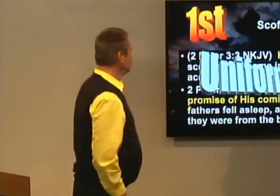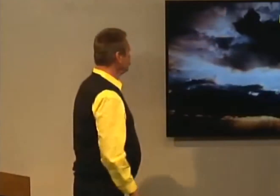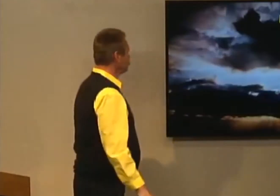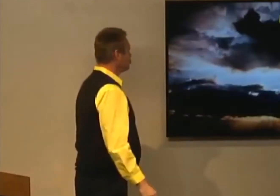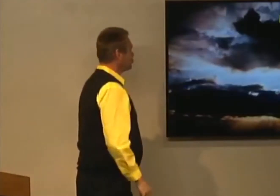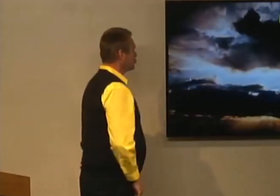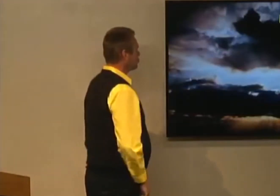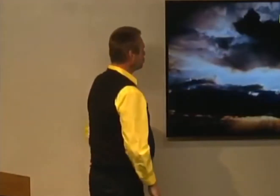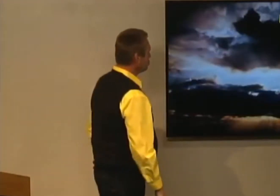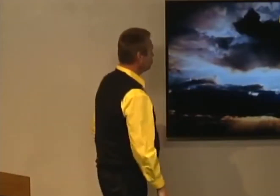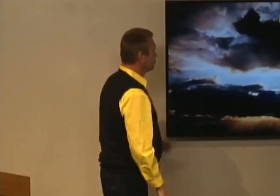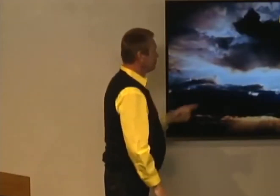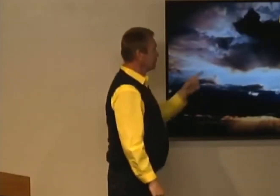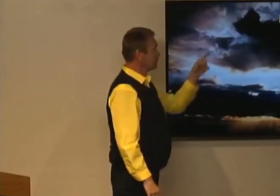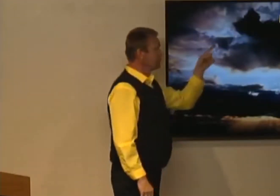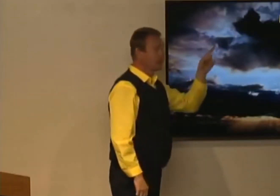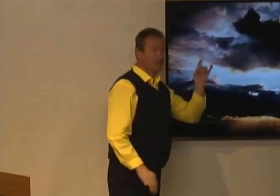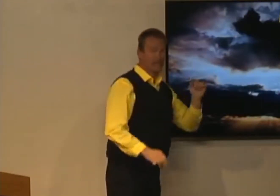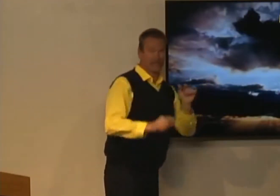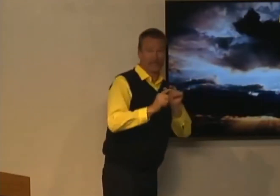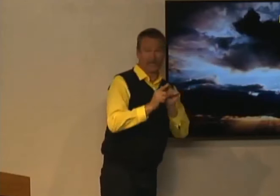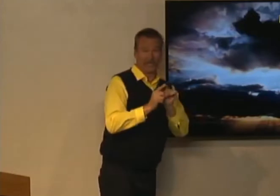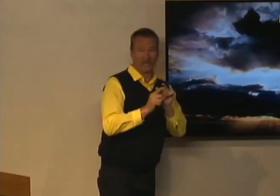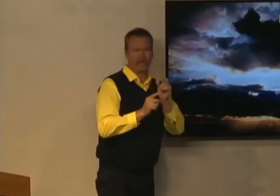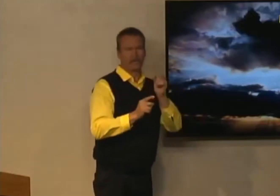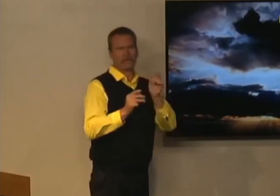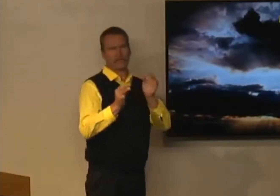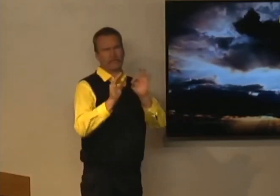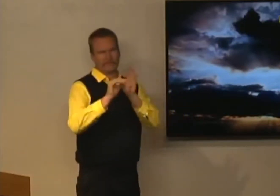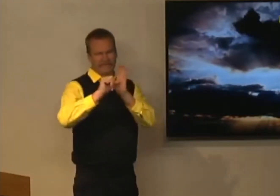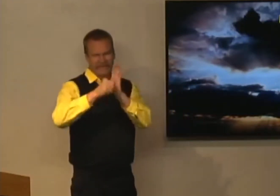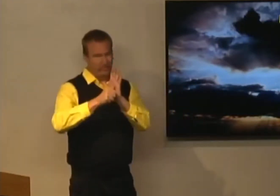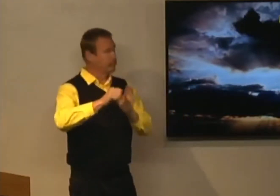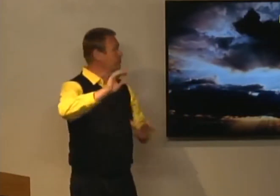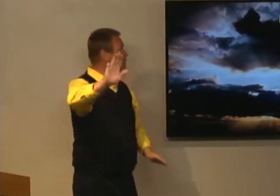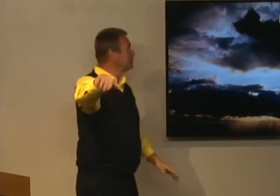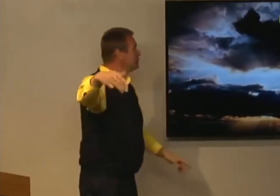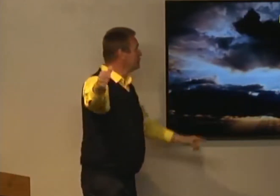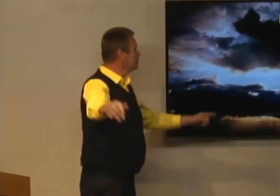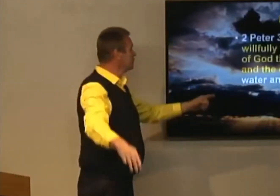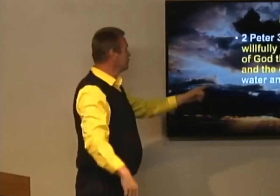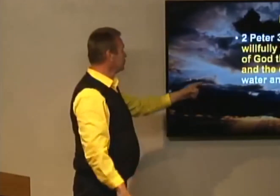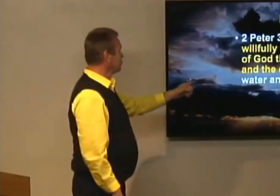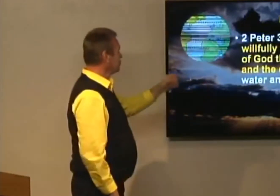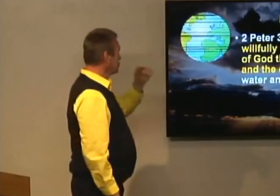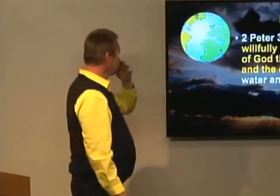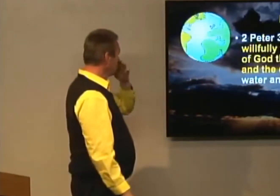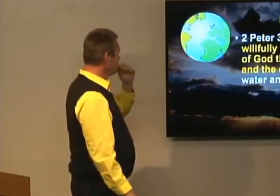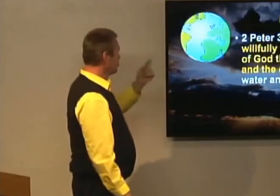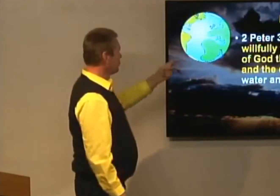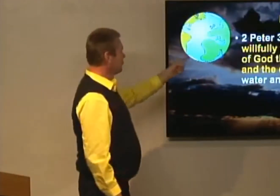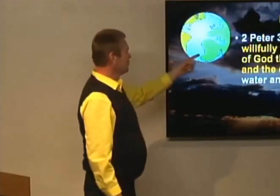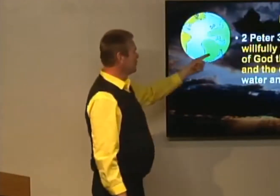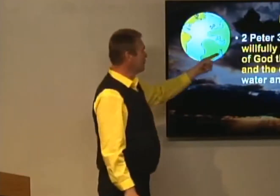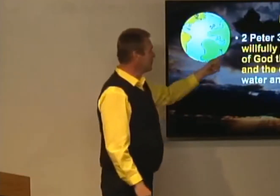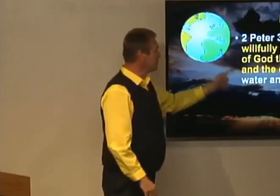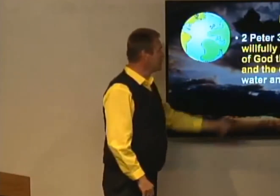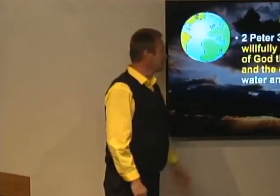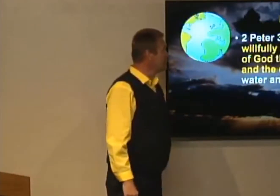are going to say and how they're going to argue during this time. And we see this word, don't forget, coming over and over and